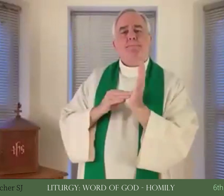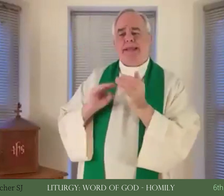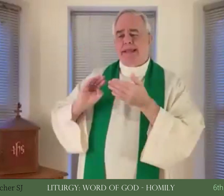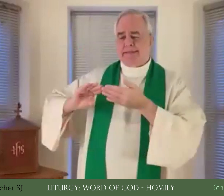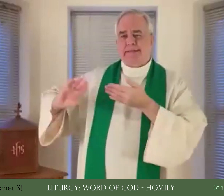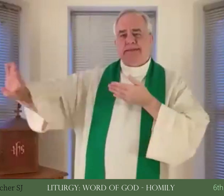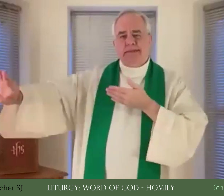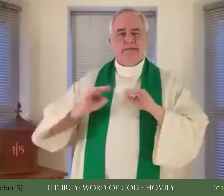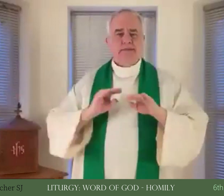2 meters.